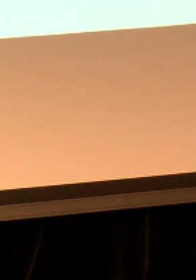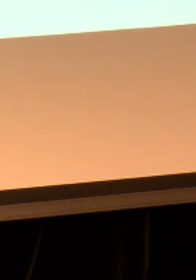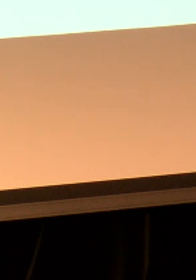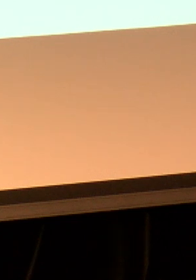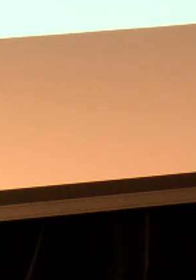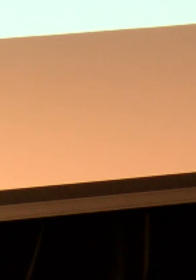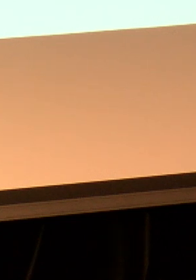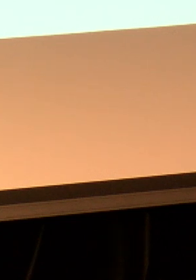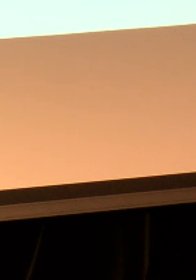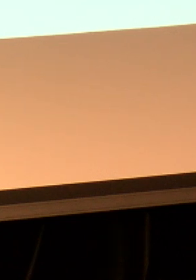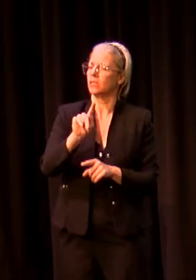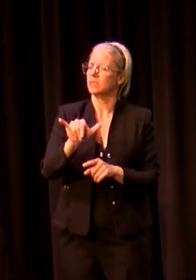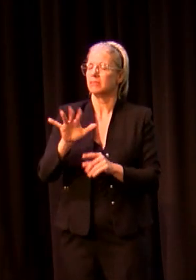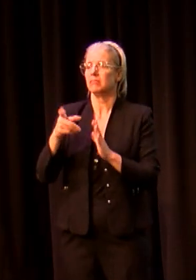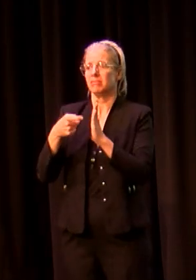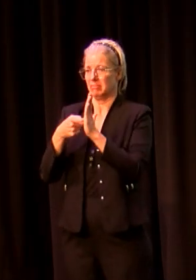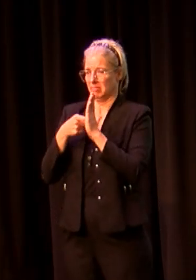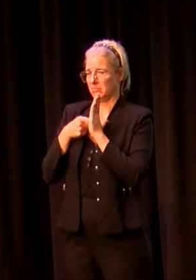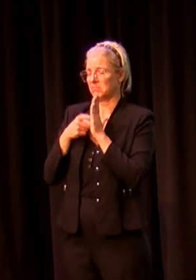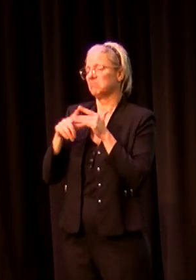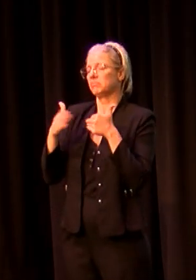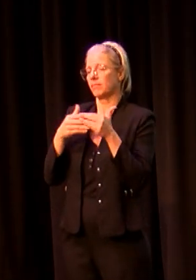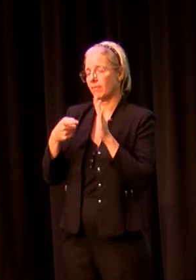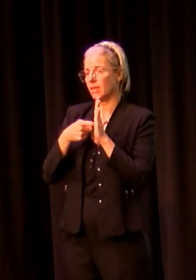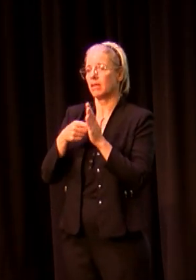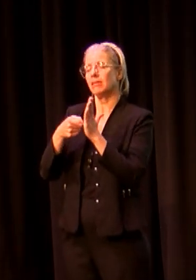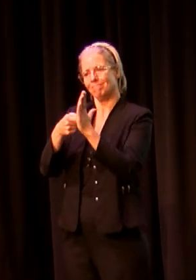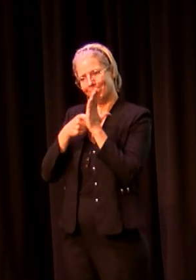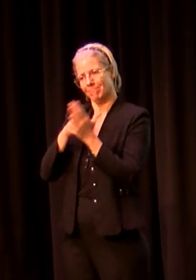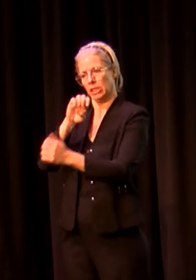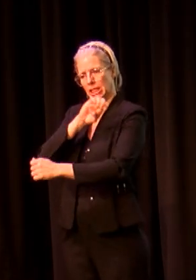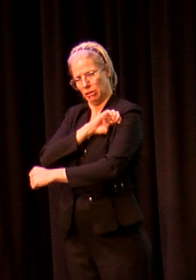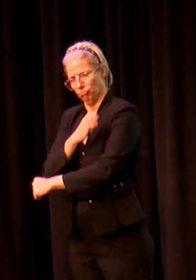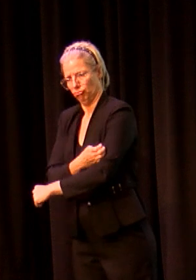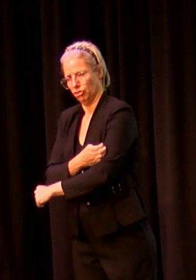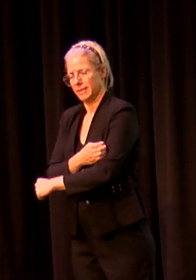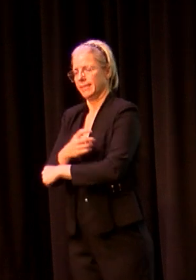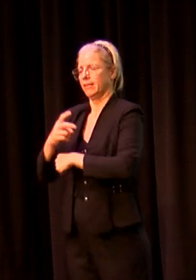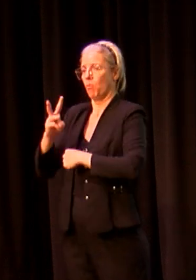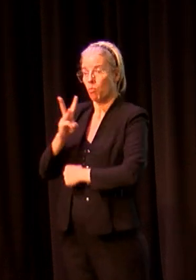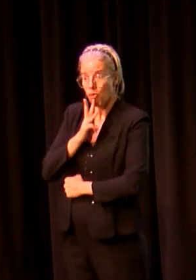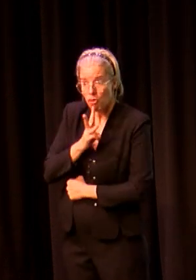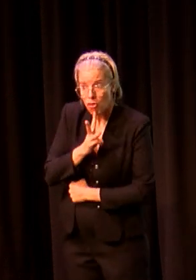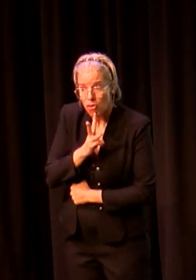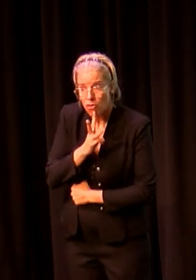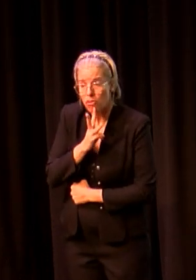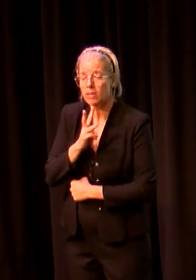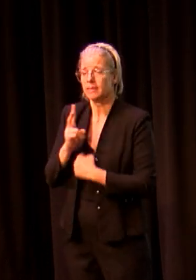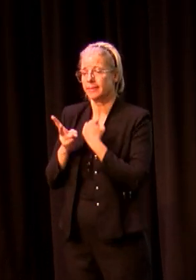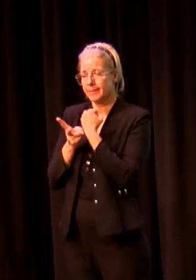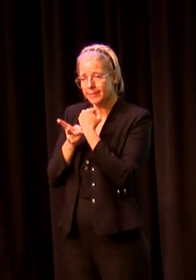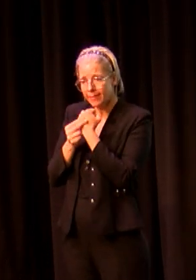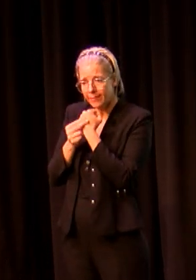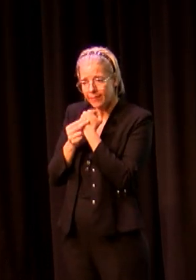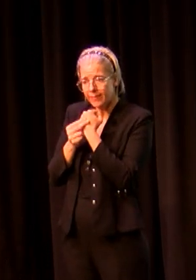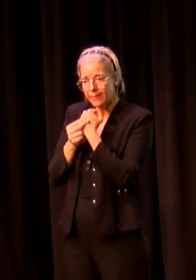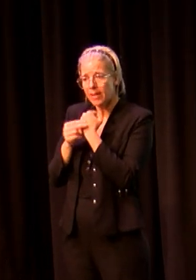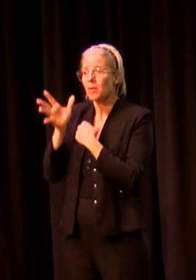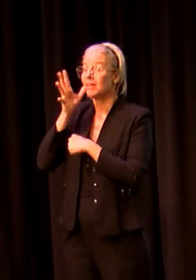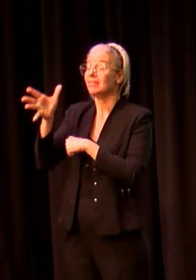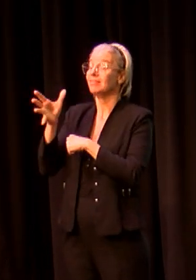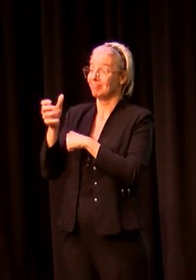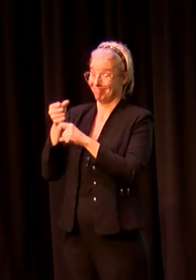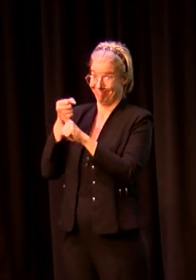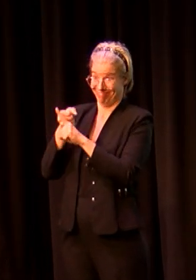they require huge amounts of energy and water, which is likely to impact all of us in terms of our